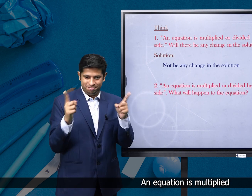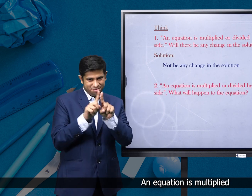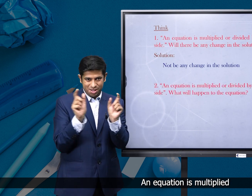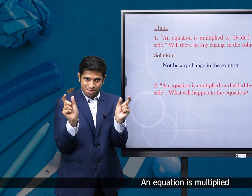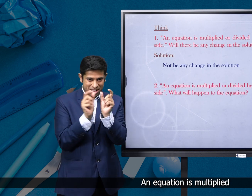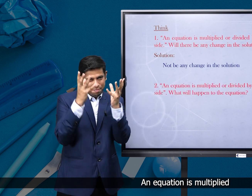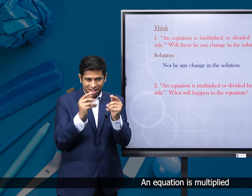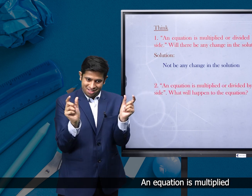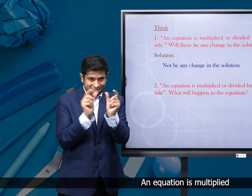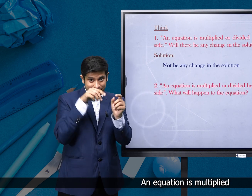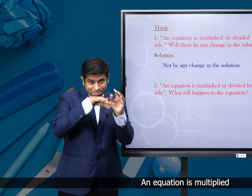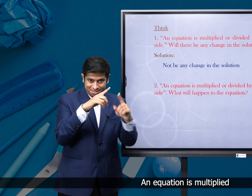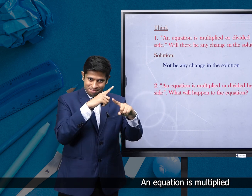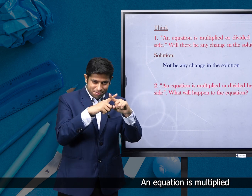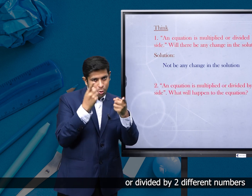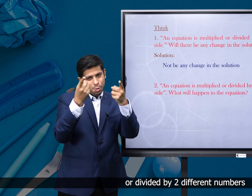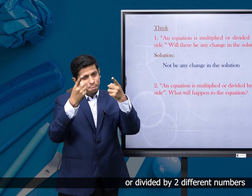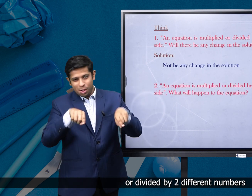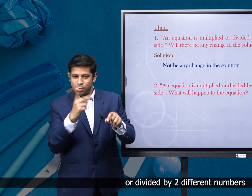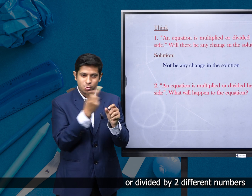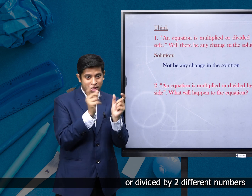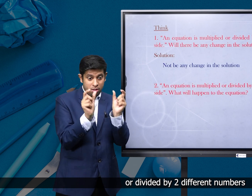An equation is multiplied or divided